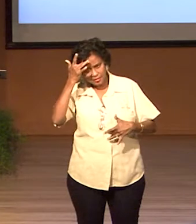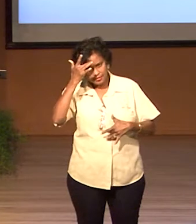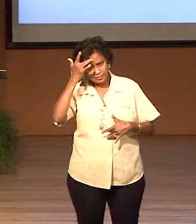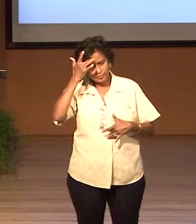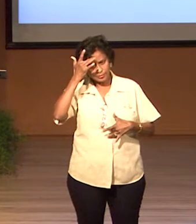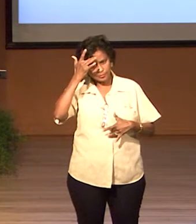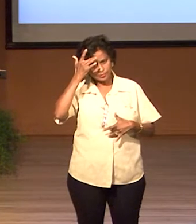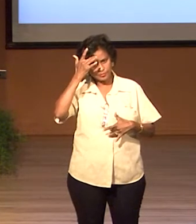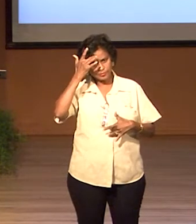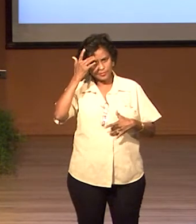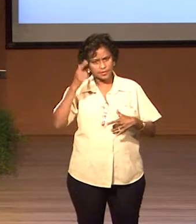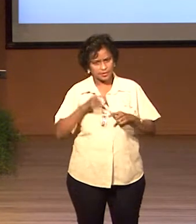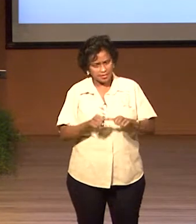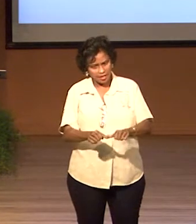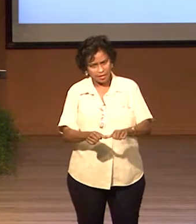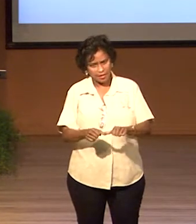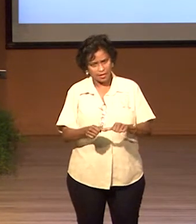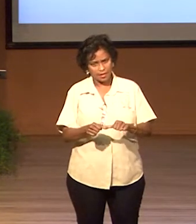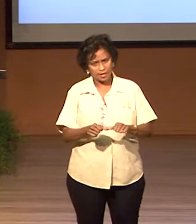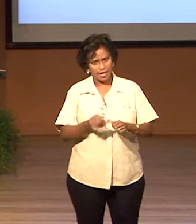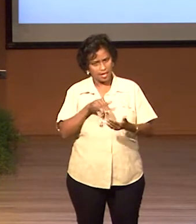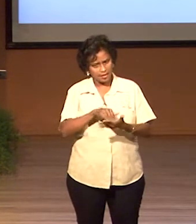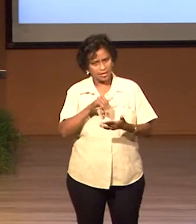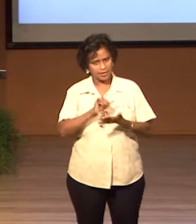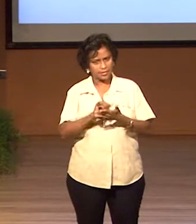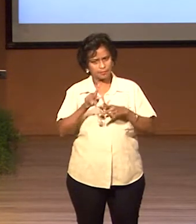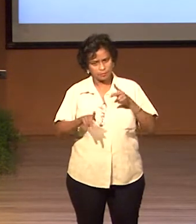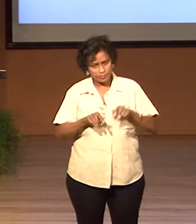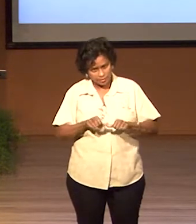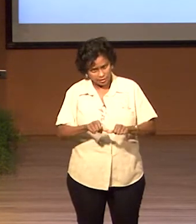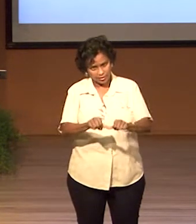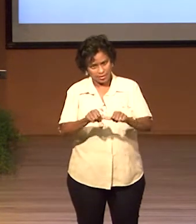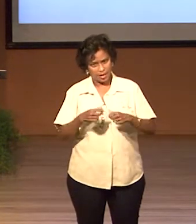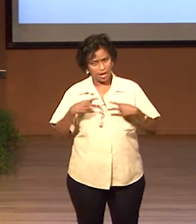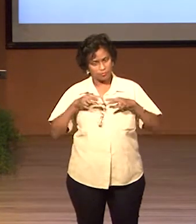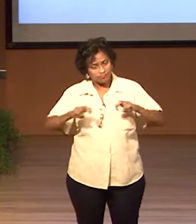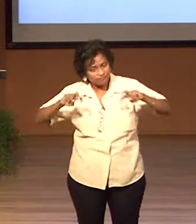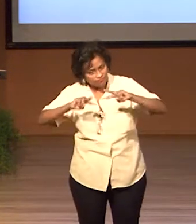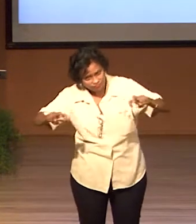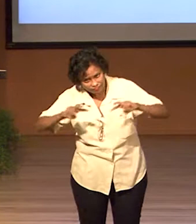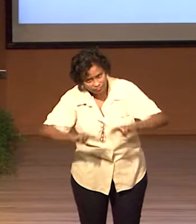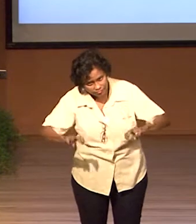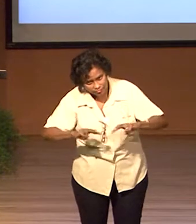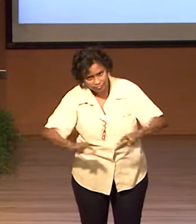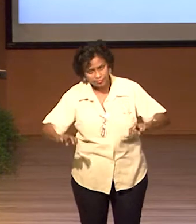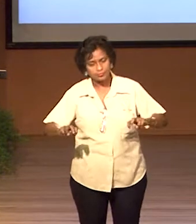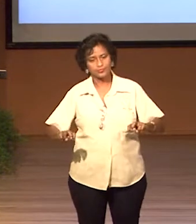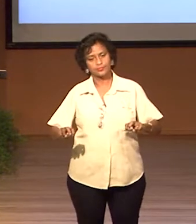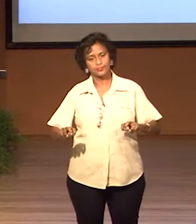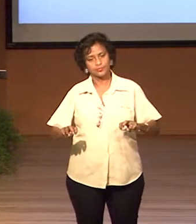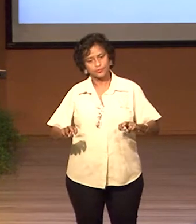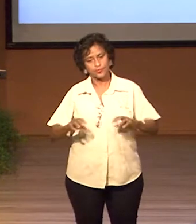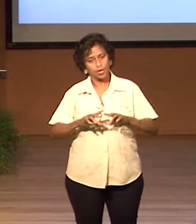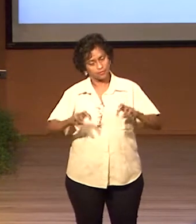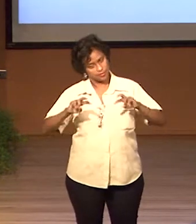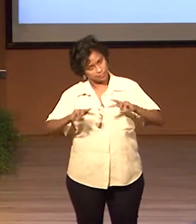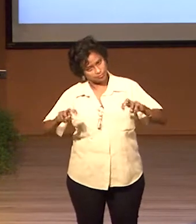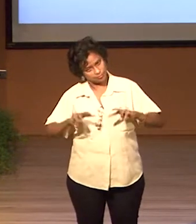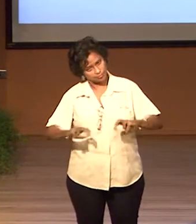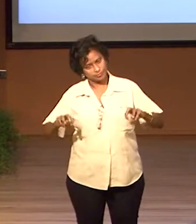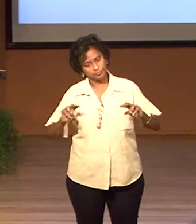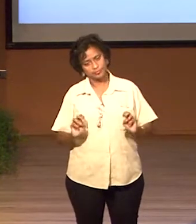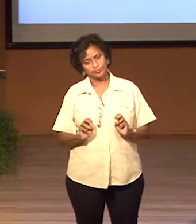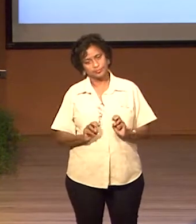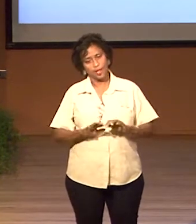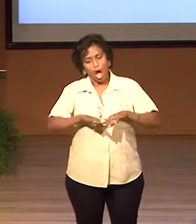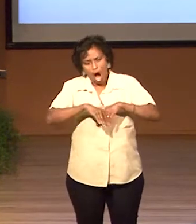a continuum that is extended from normal behavior. And where we draw the line as to what is treatable, as I said before,